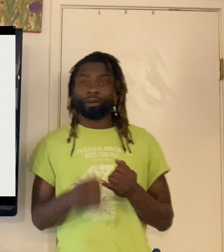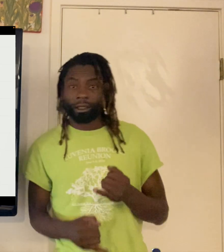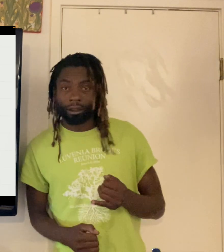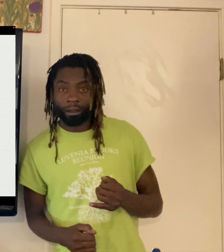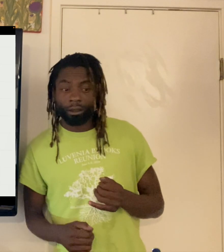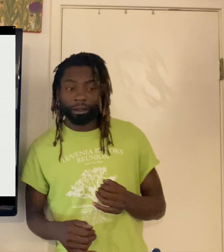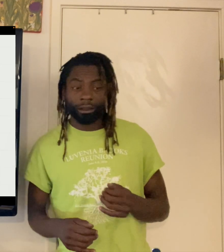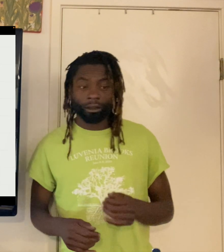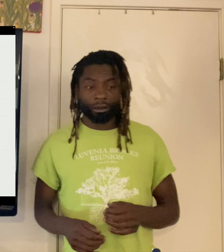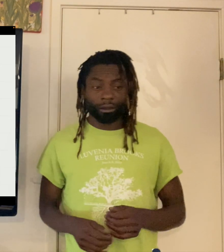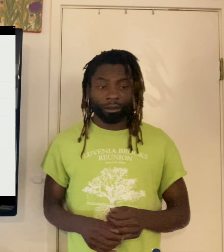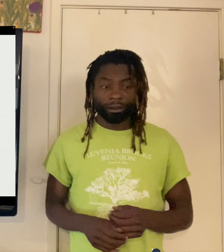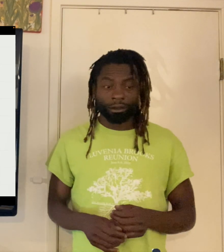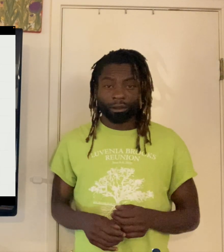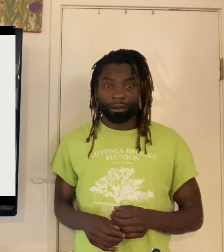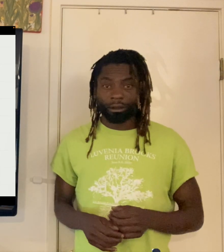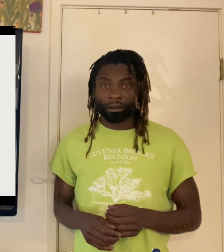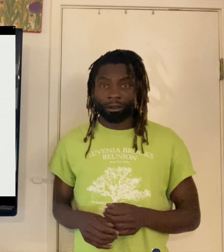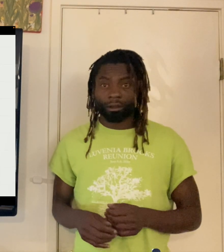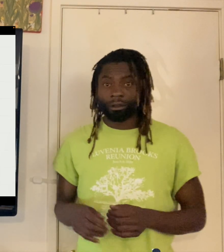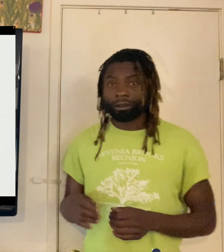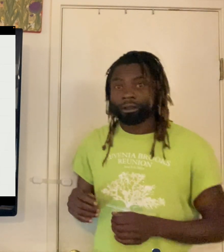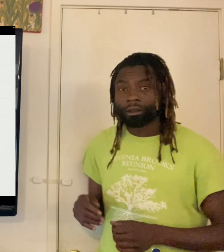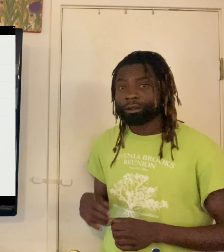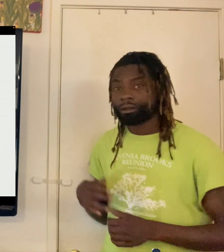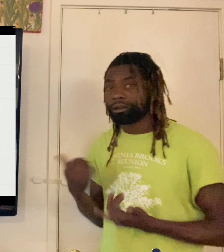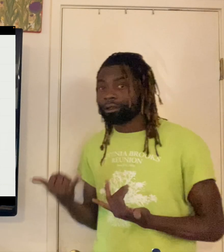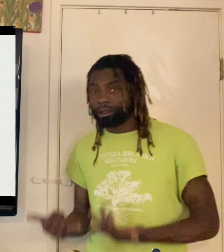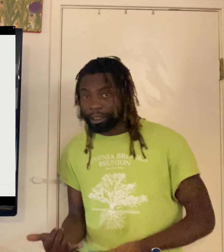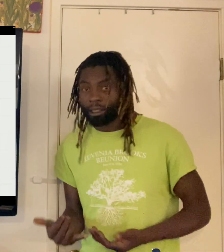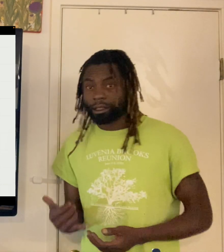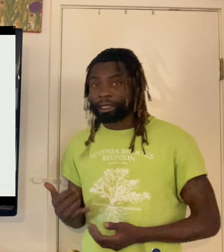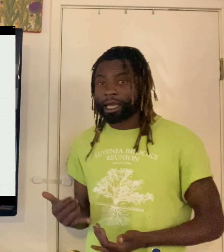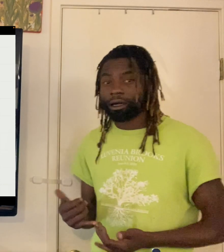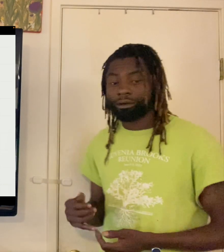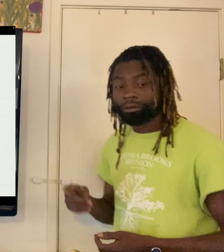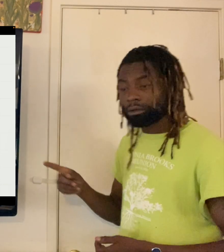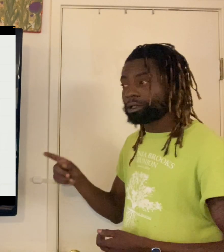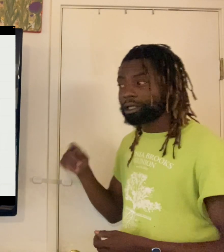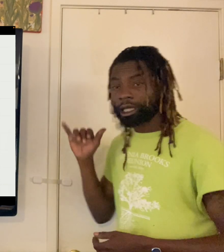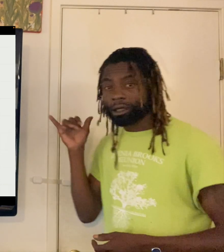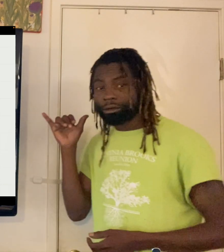And finally, how many salamanders wide is yellow cow's hat?